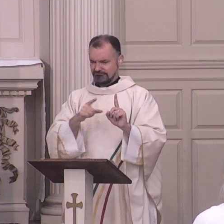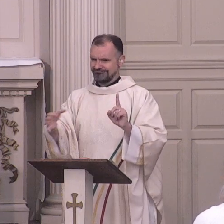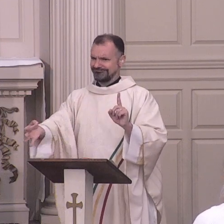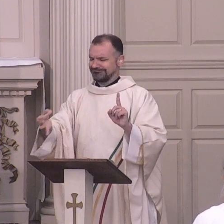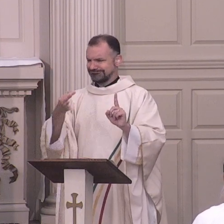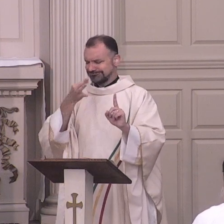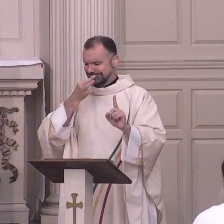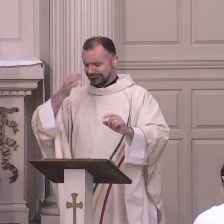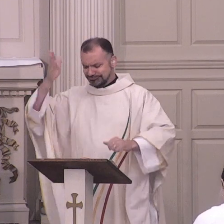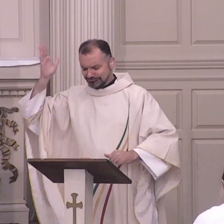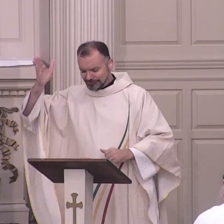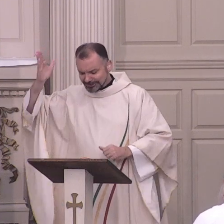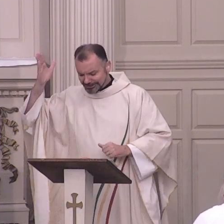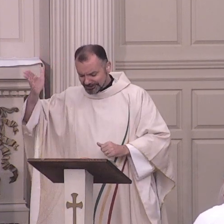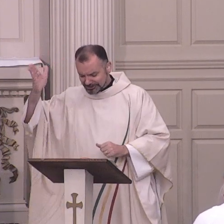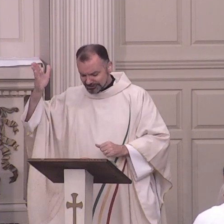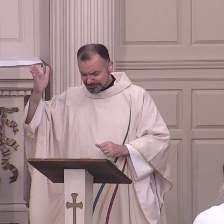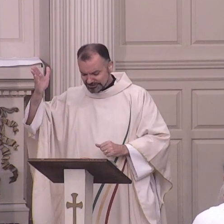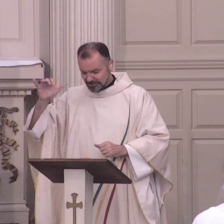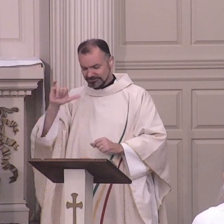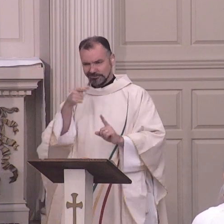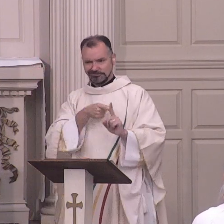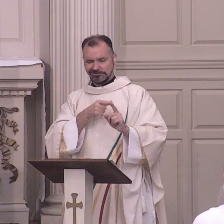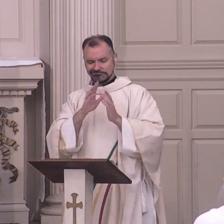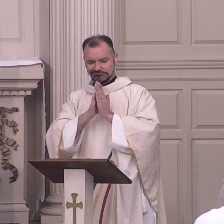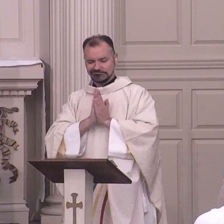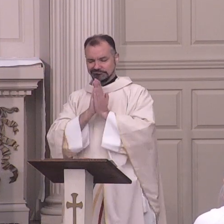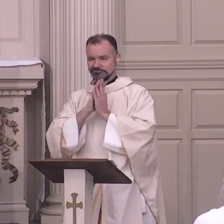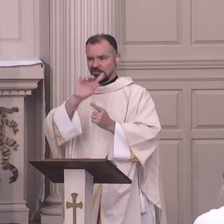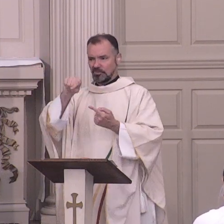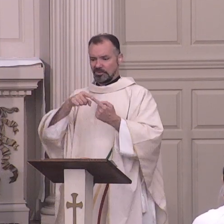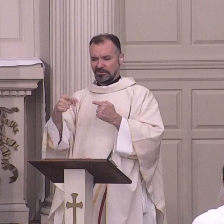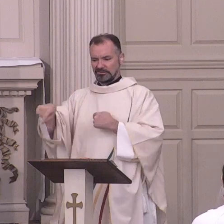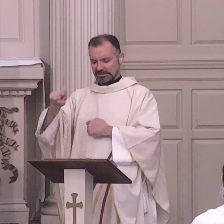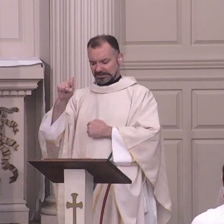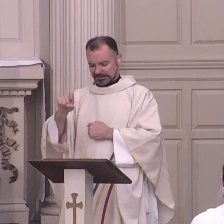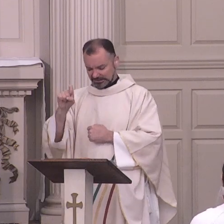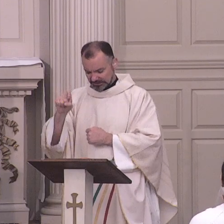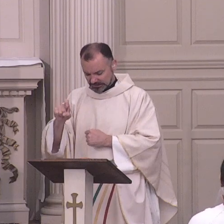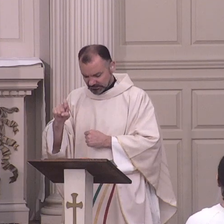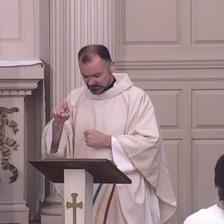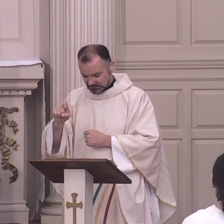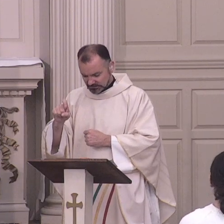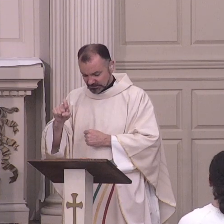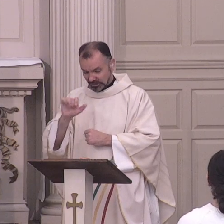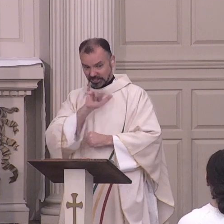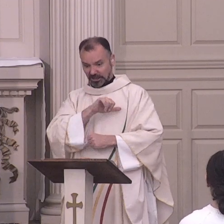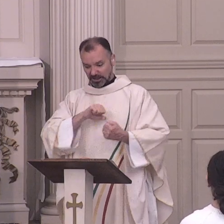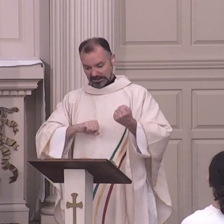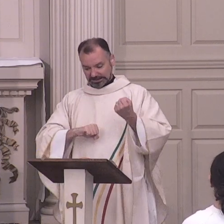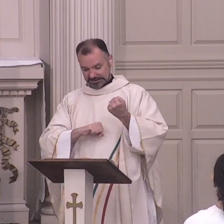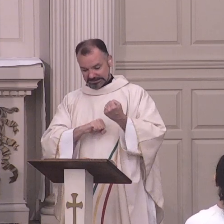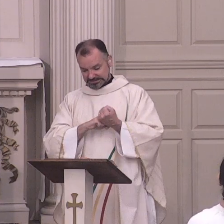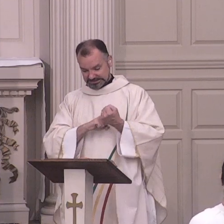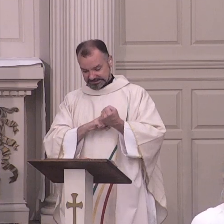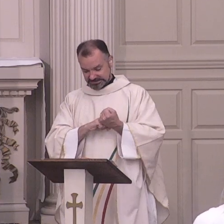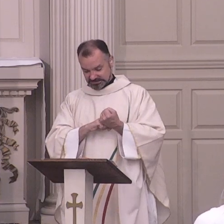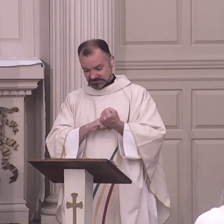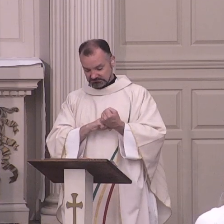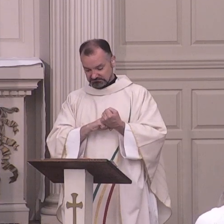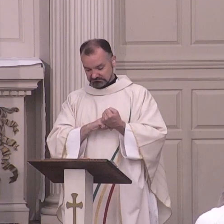an outstanding preacher and an intercessor in their need, grant